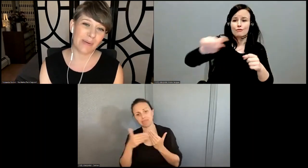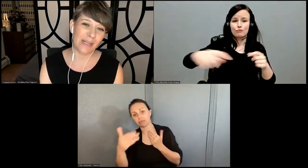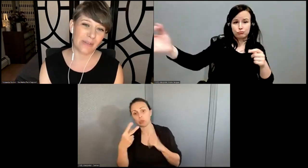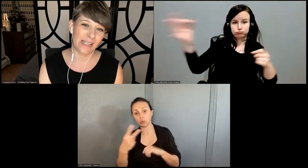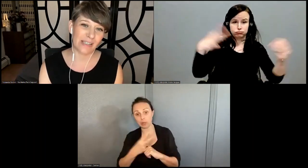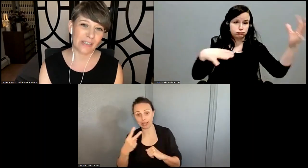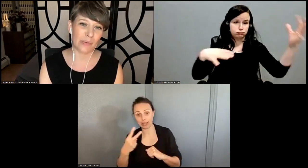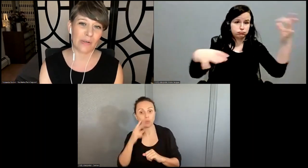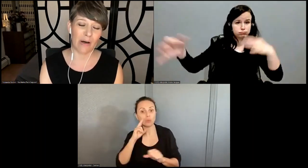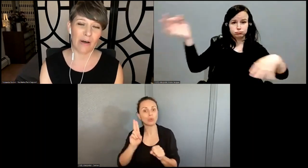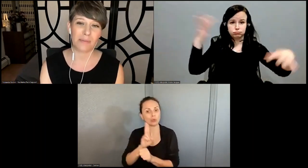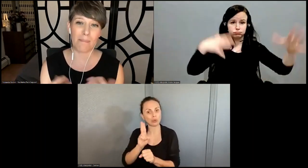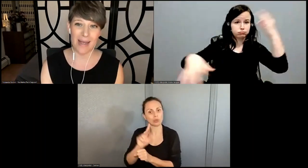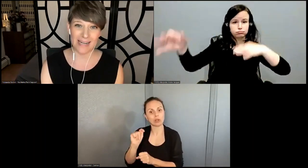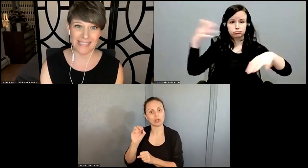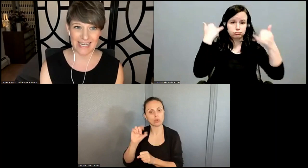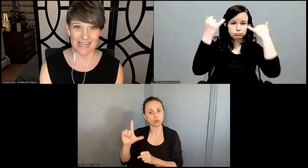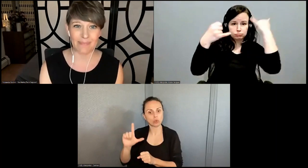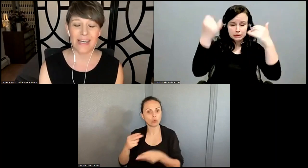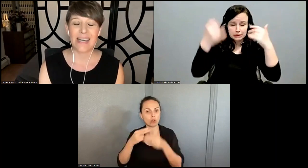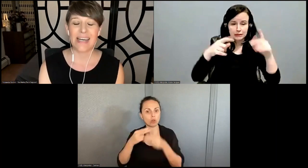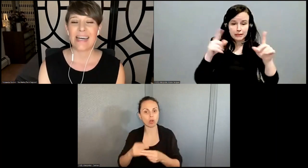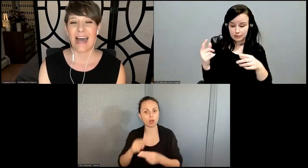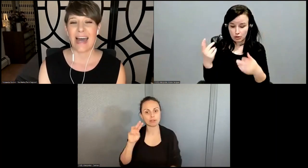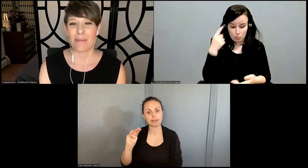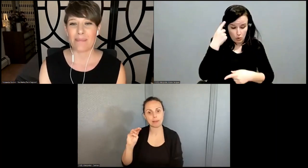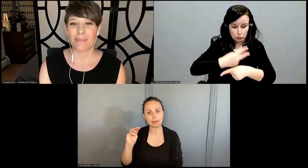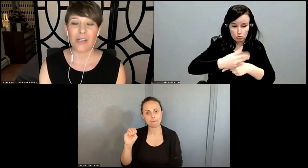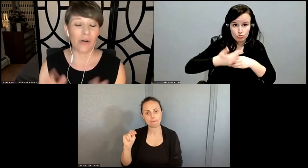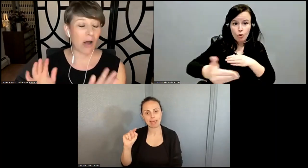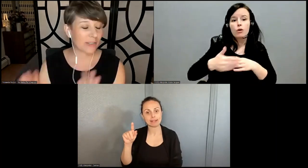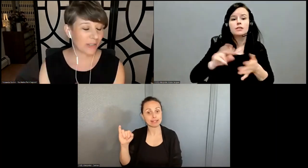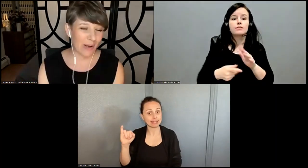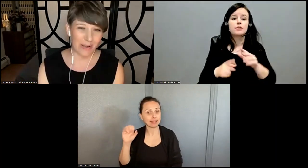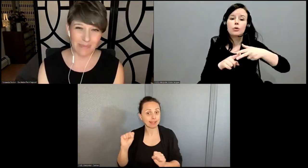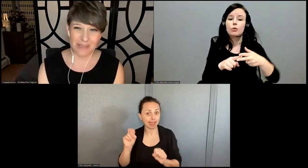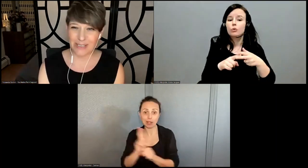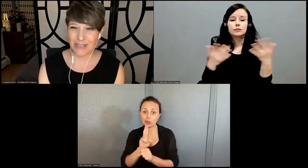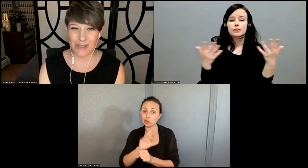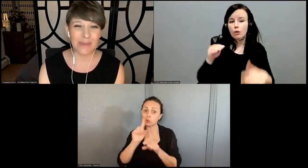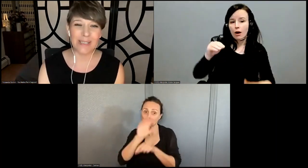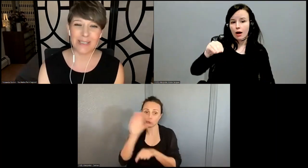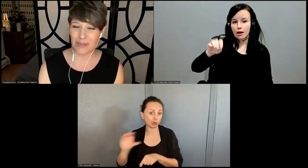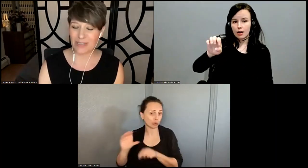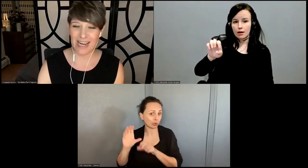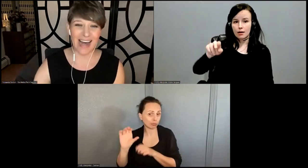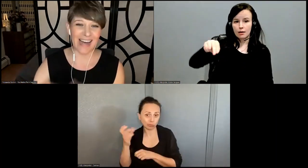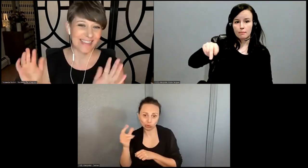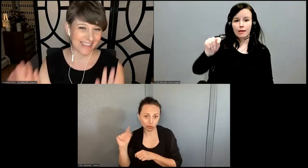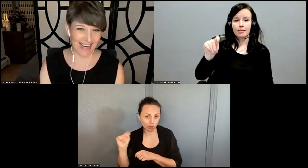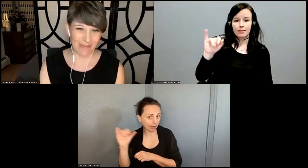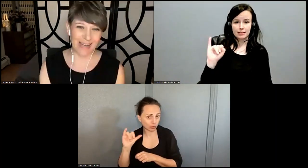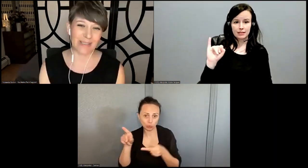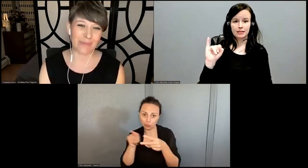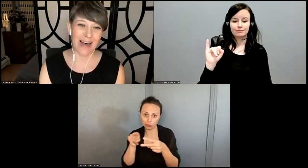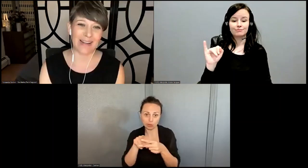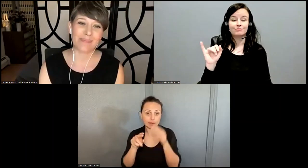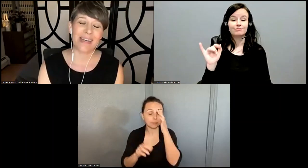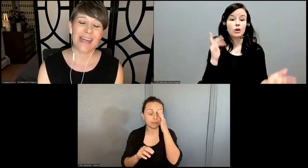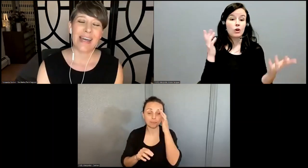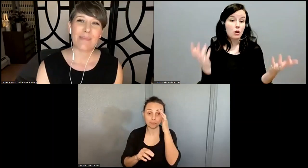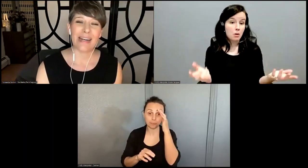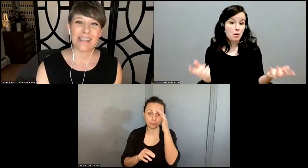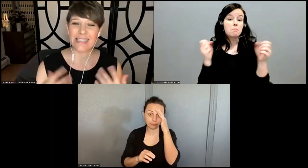we're going to be using a tool called Menti. You're also welcome to use the Zoom chat as